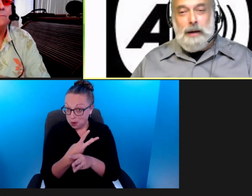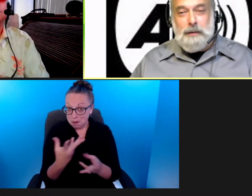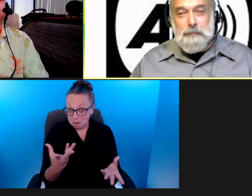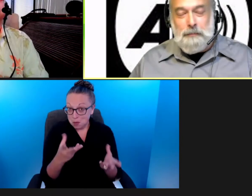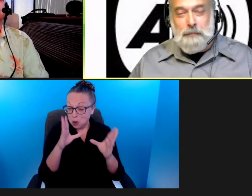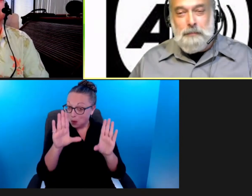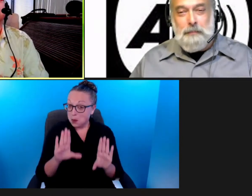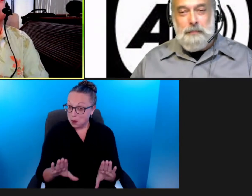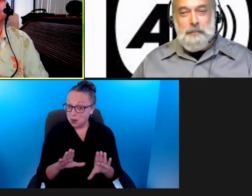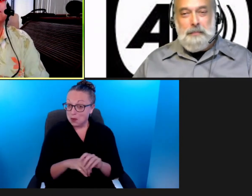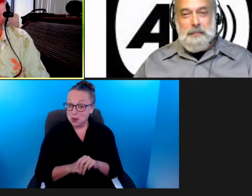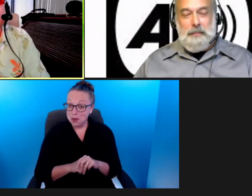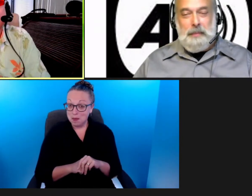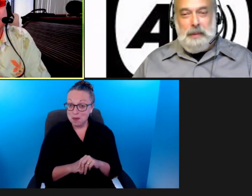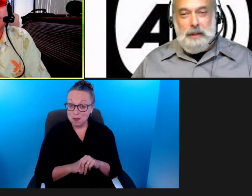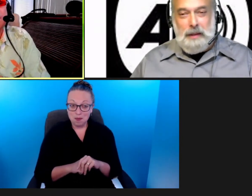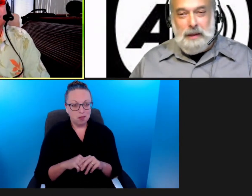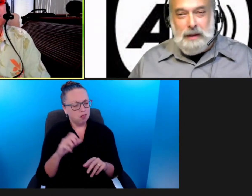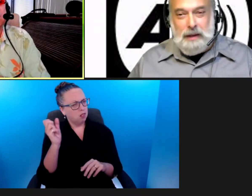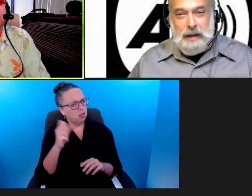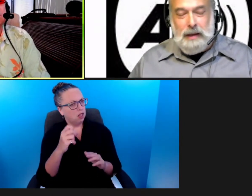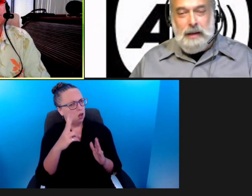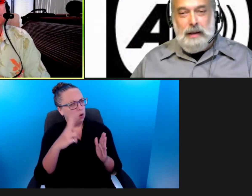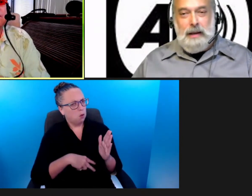great ride. Yeah, reading the number of